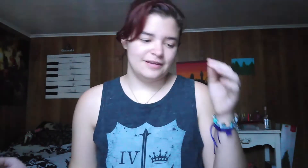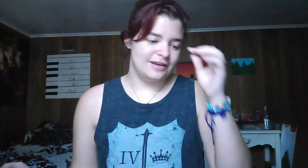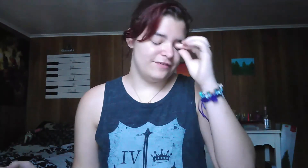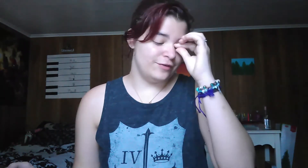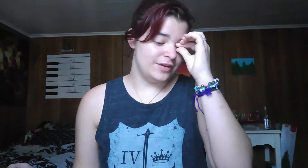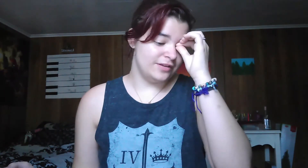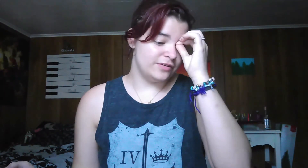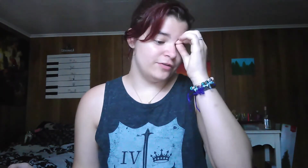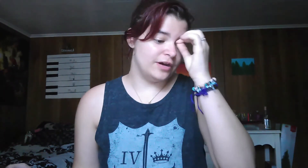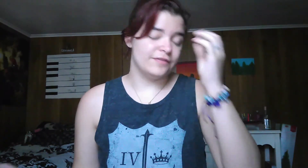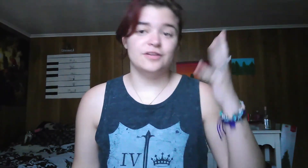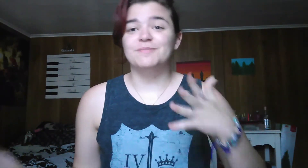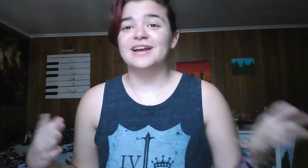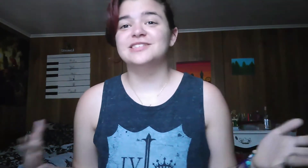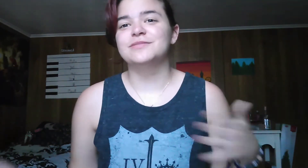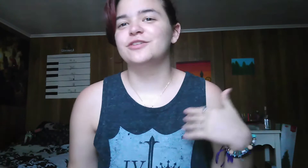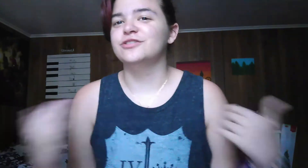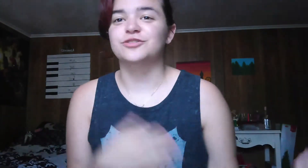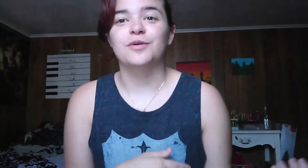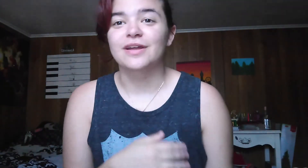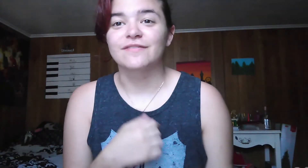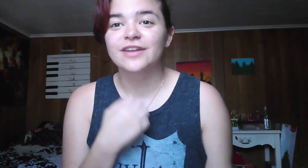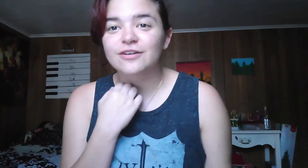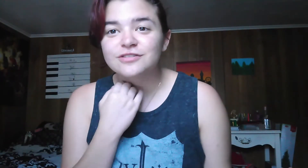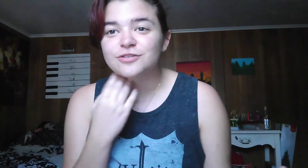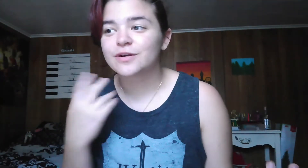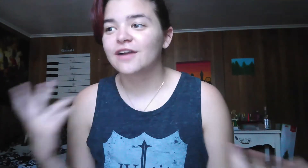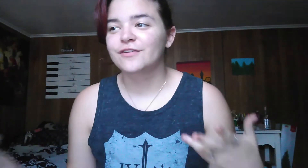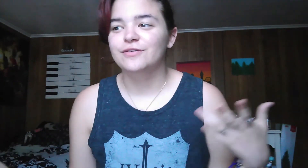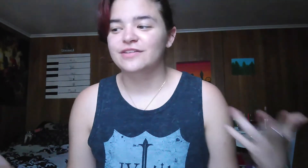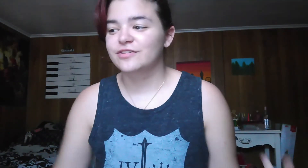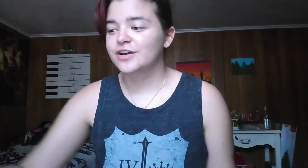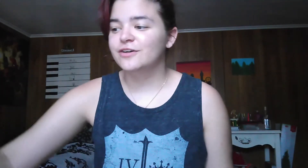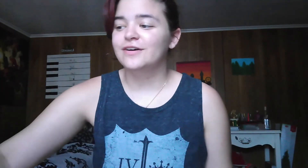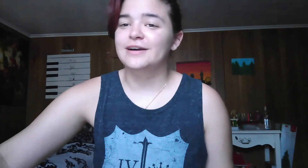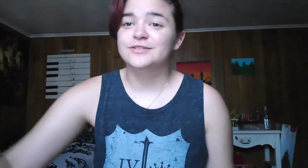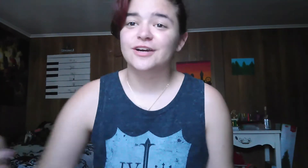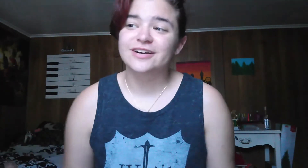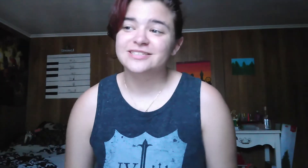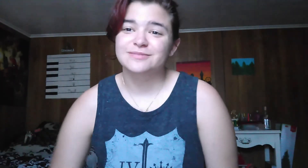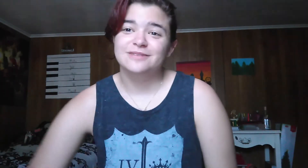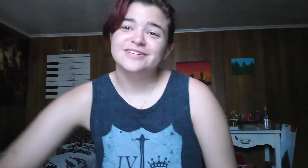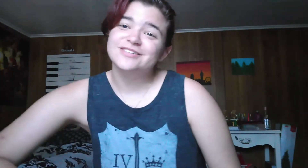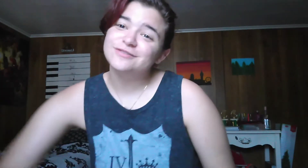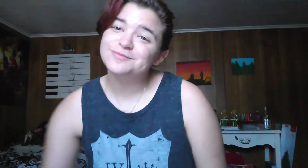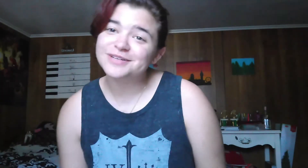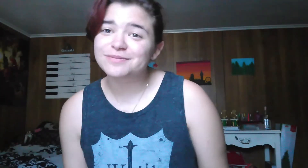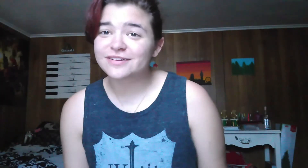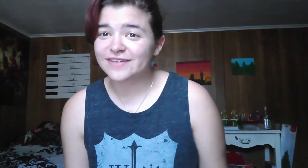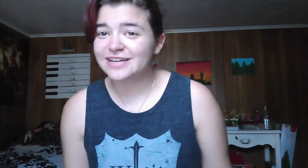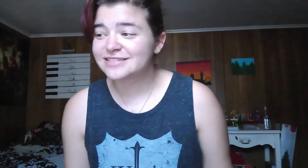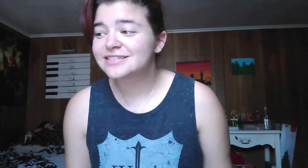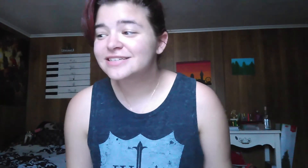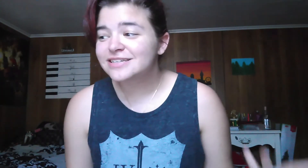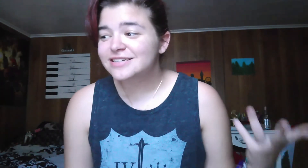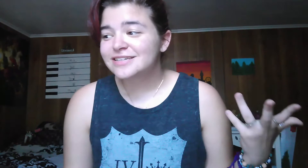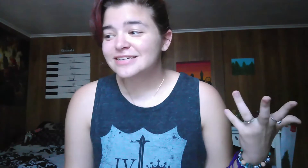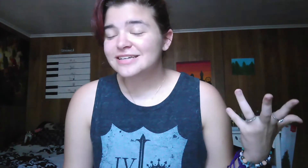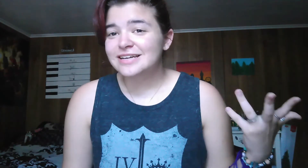If you need to ever look back at something, you can just rewind the video to wherever you need to go. I'm sorry, sometimes I do speak pretty fast.